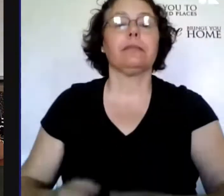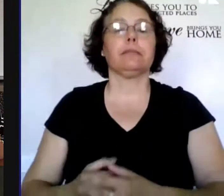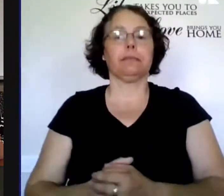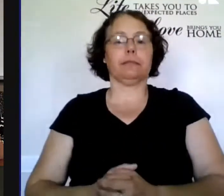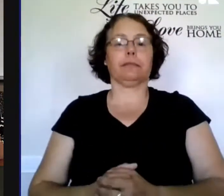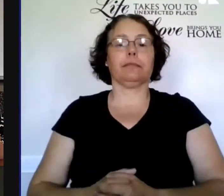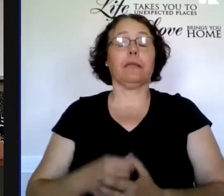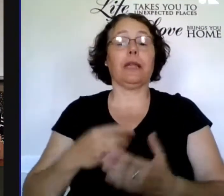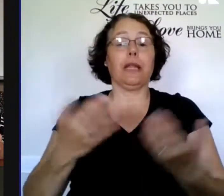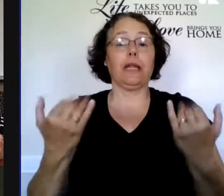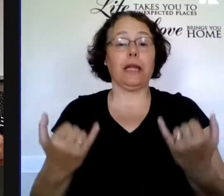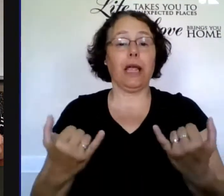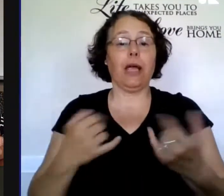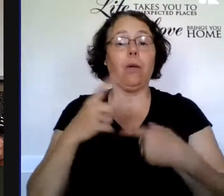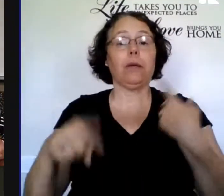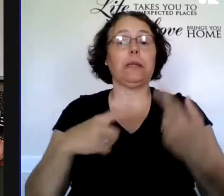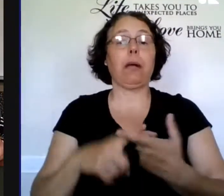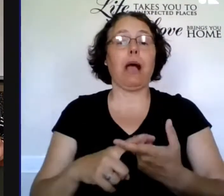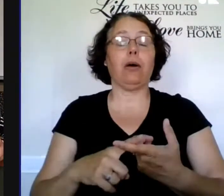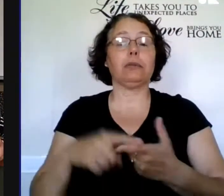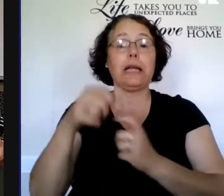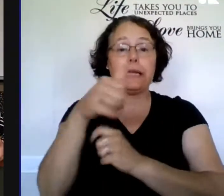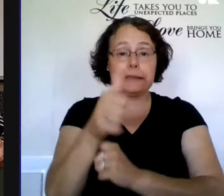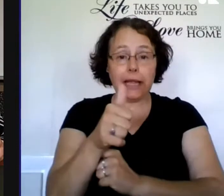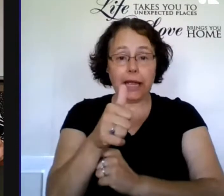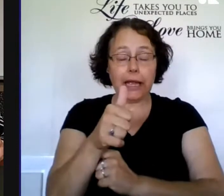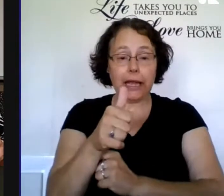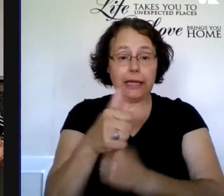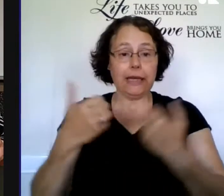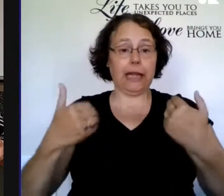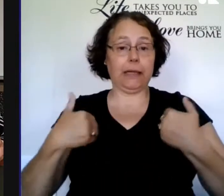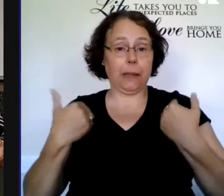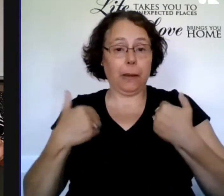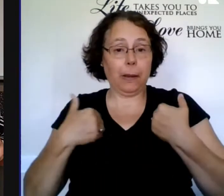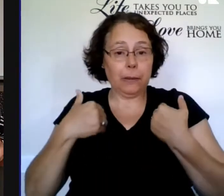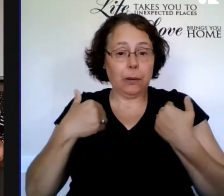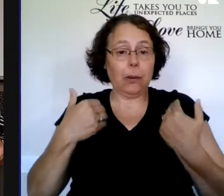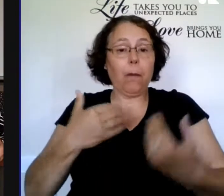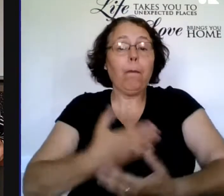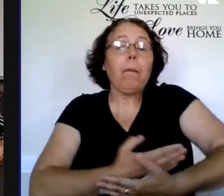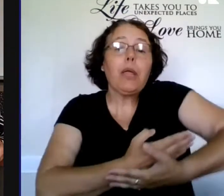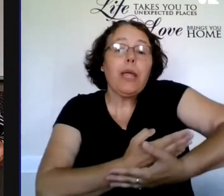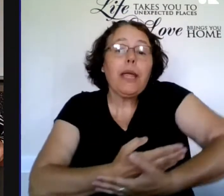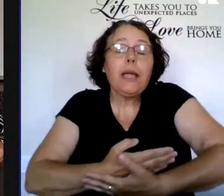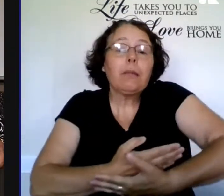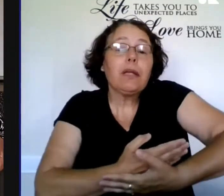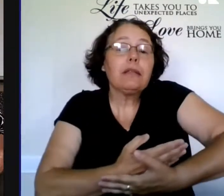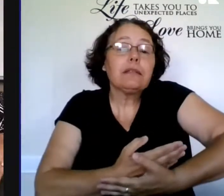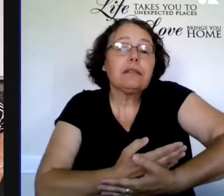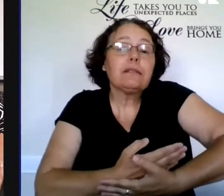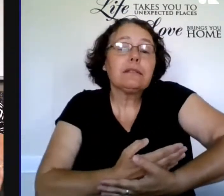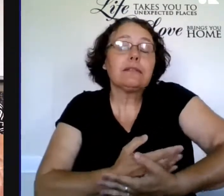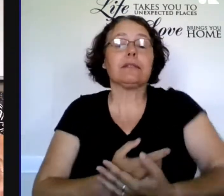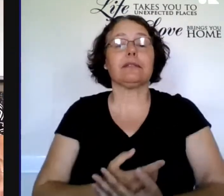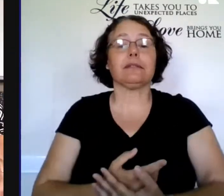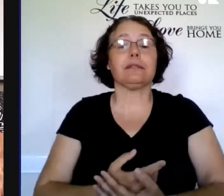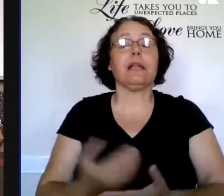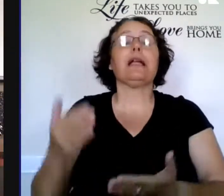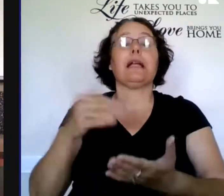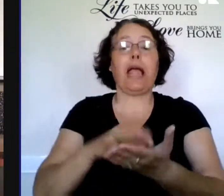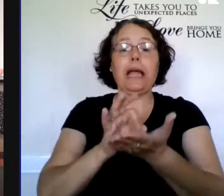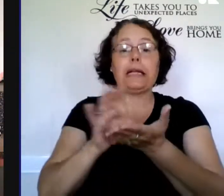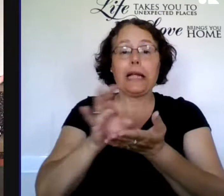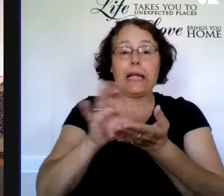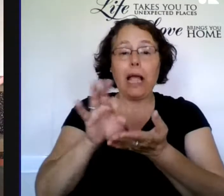tiny babies. It's another counting book. This time, instead of